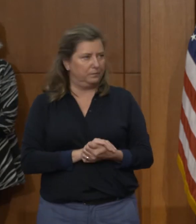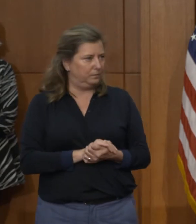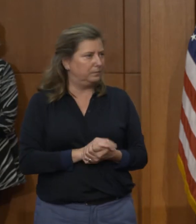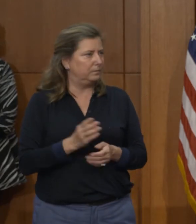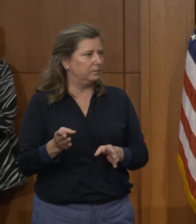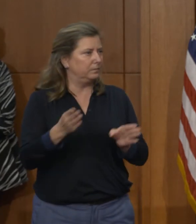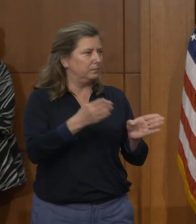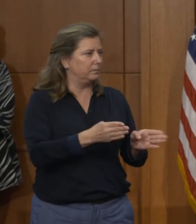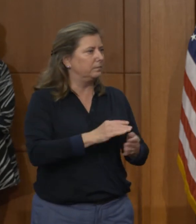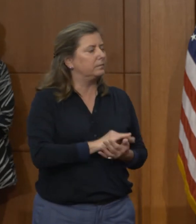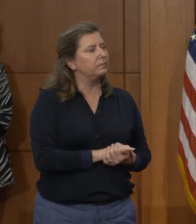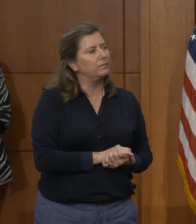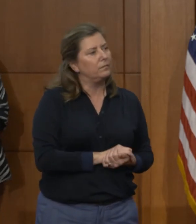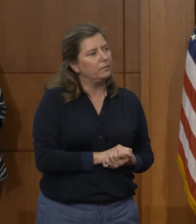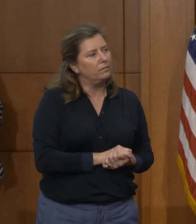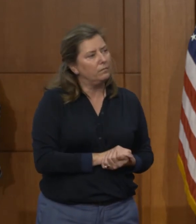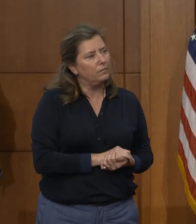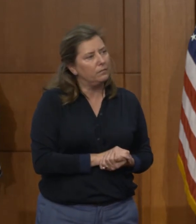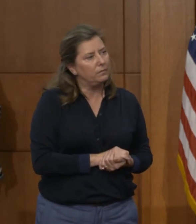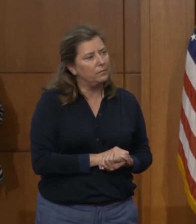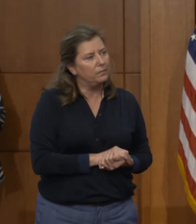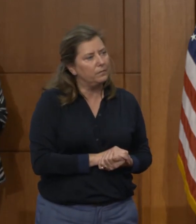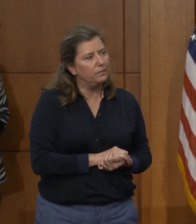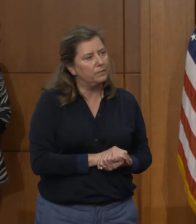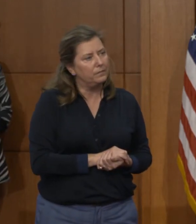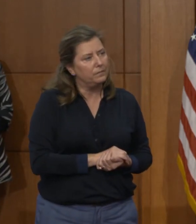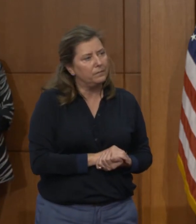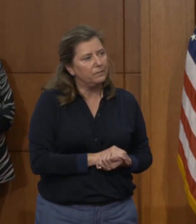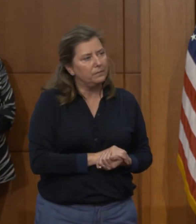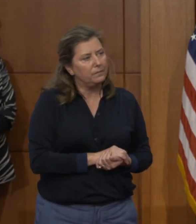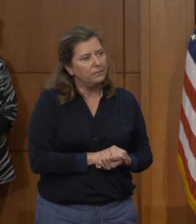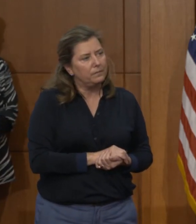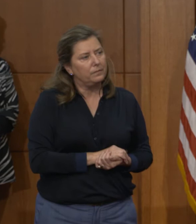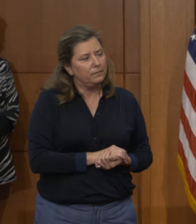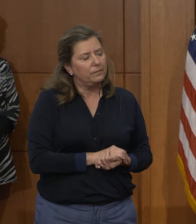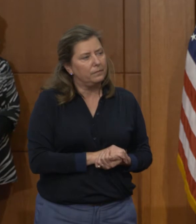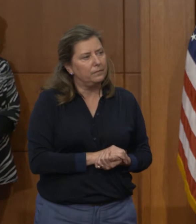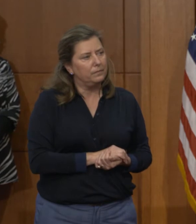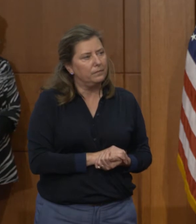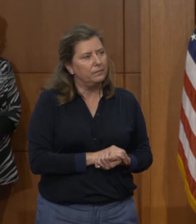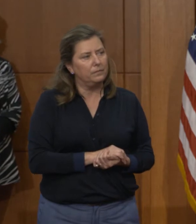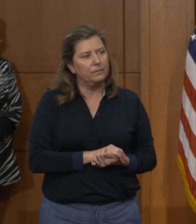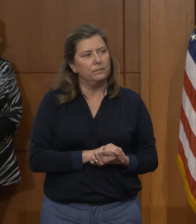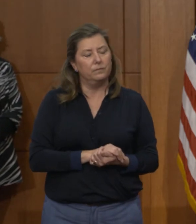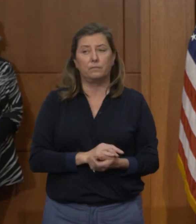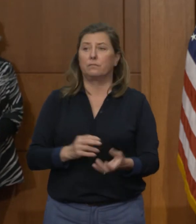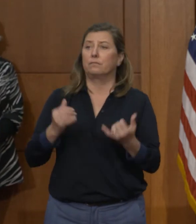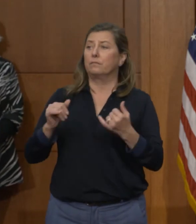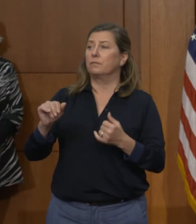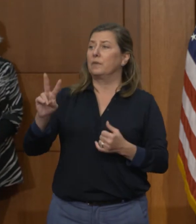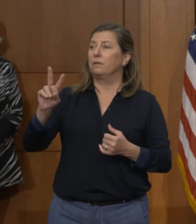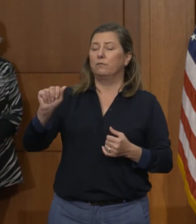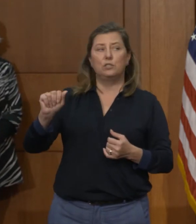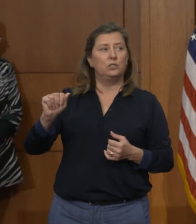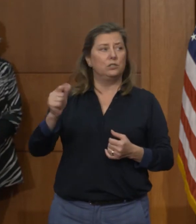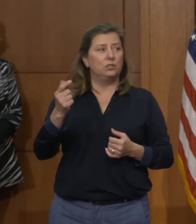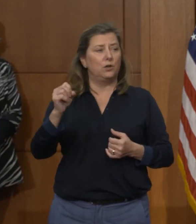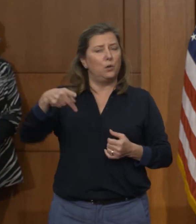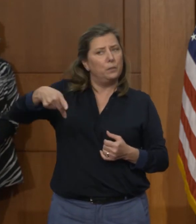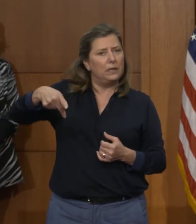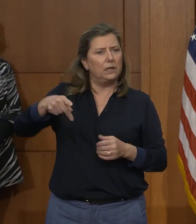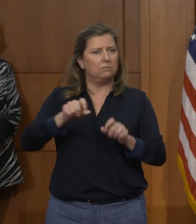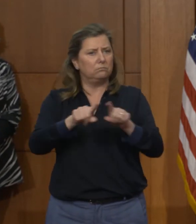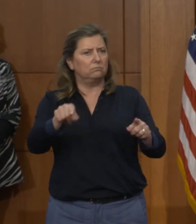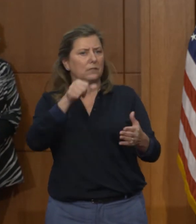Yeah, Virginia's GOP sent out a letter today asking for you to reconsider your decision, particularly surrounding some of